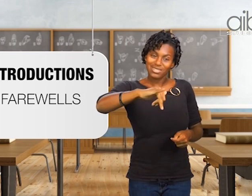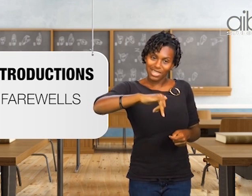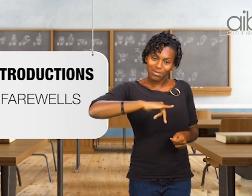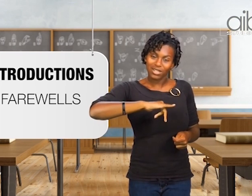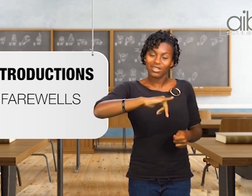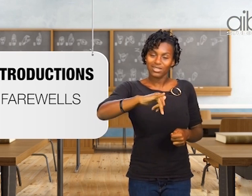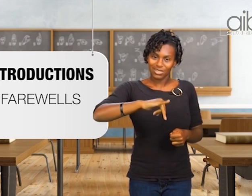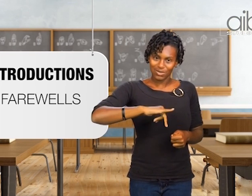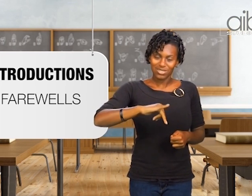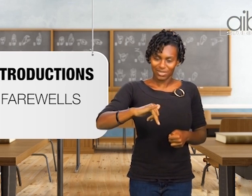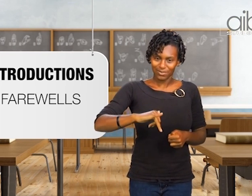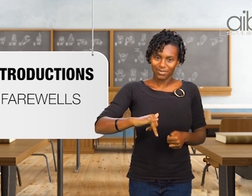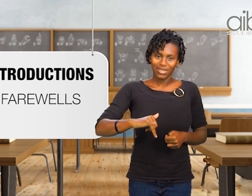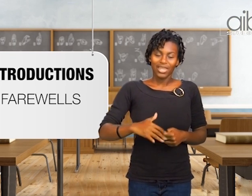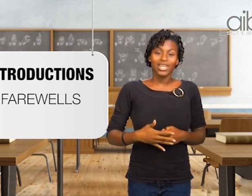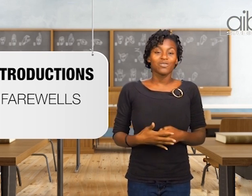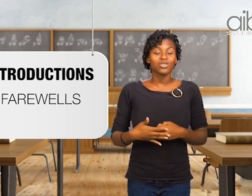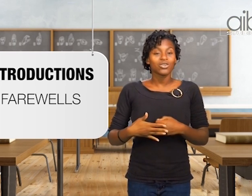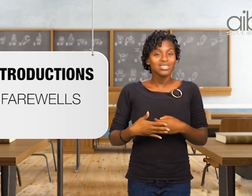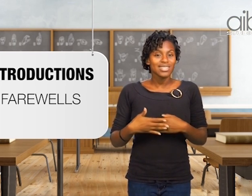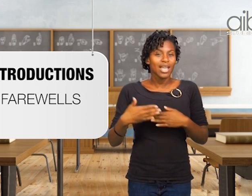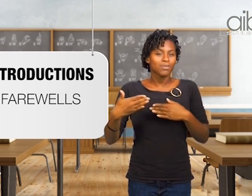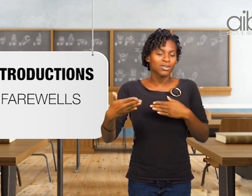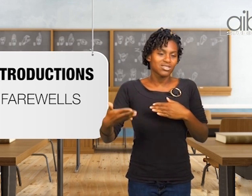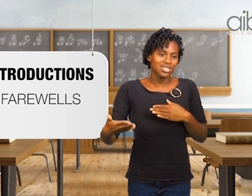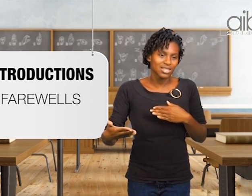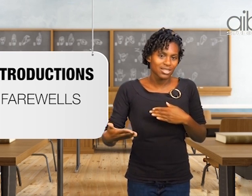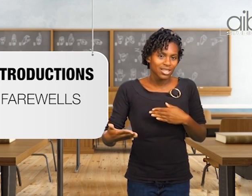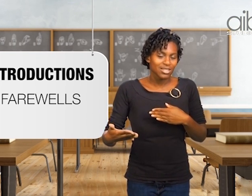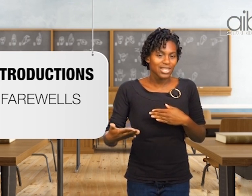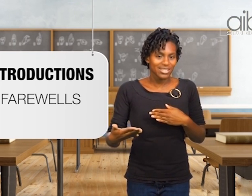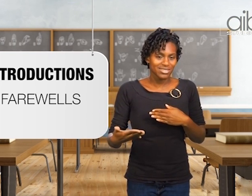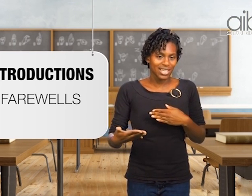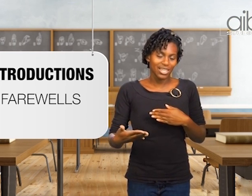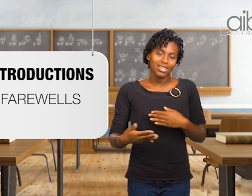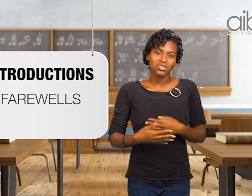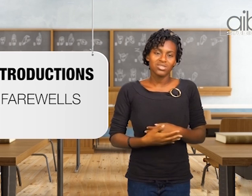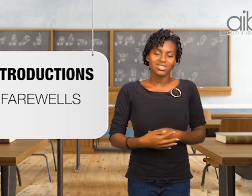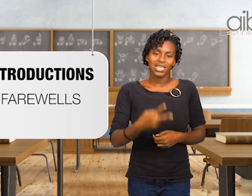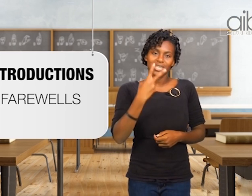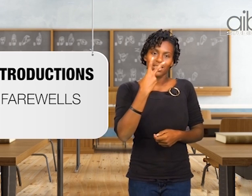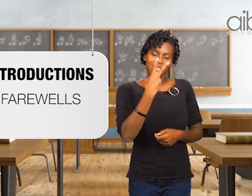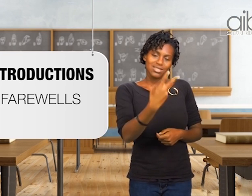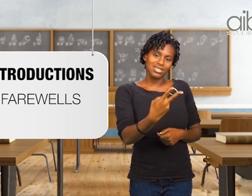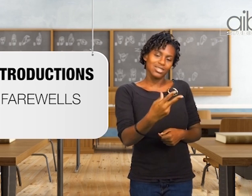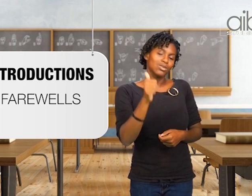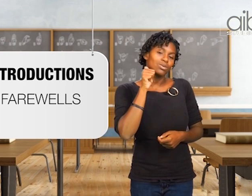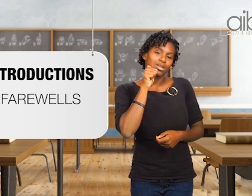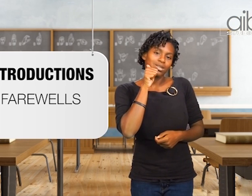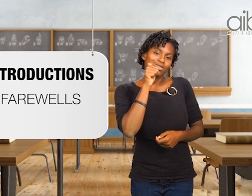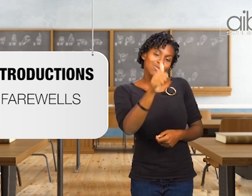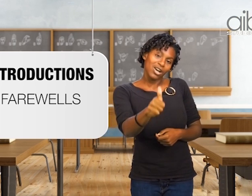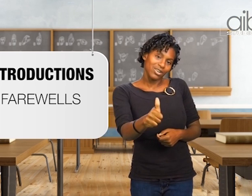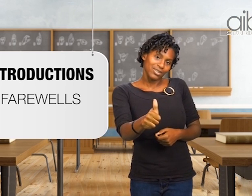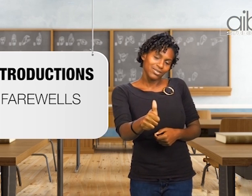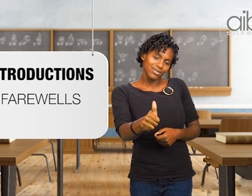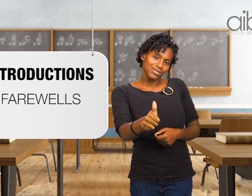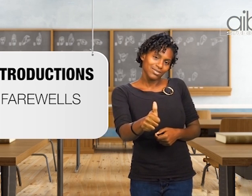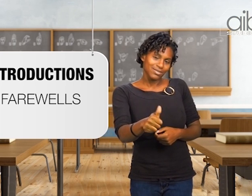same here, you too. And if you're going to see that person the next day, you can say, see you tomorrow.